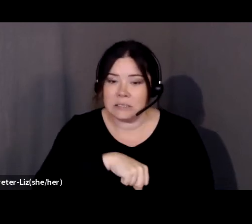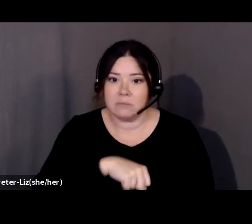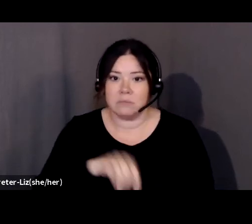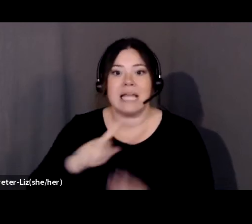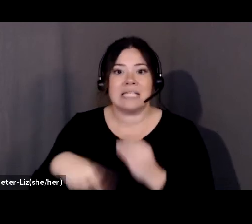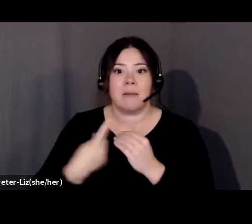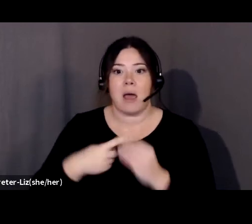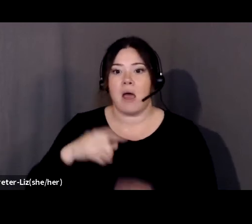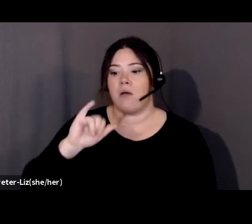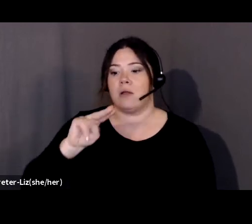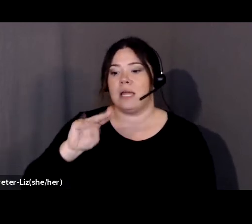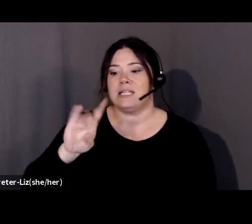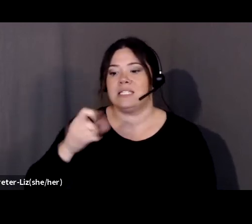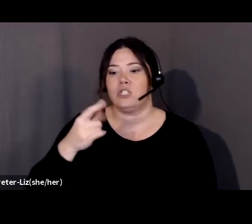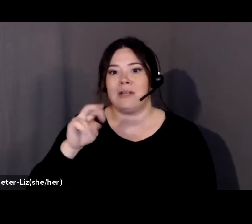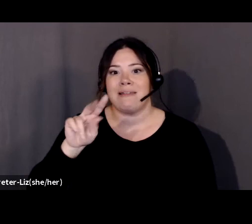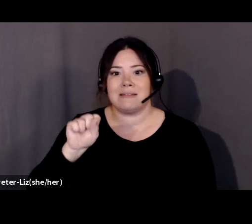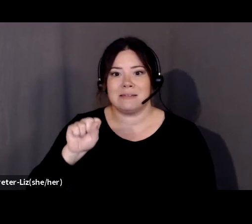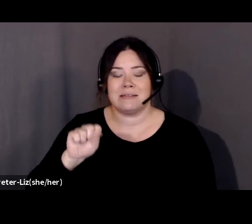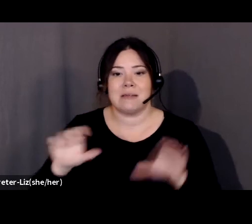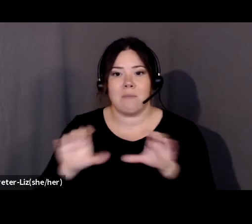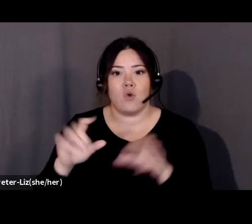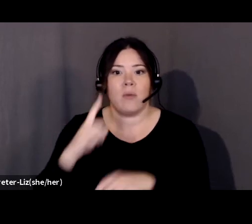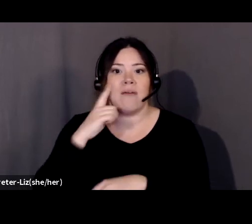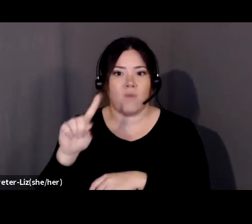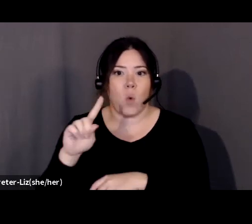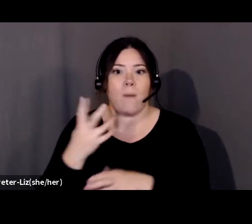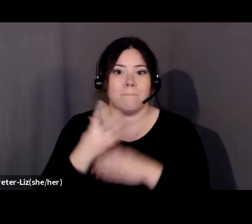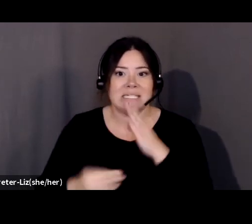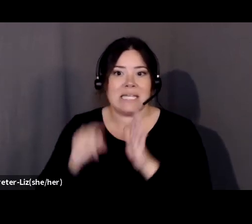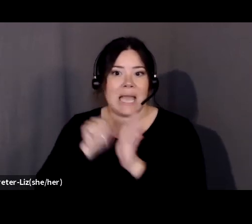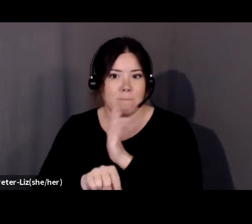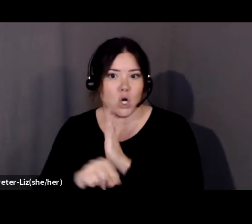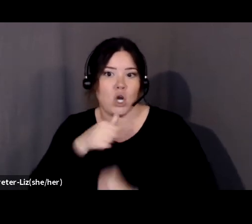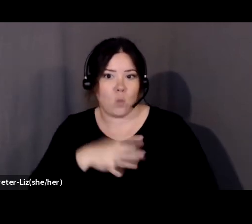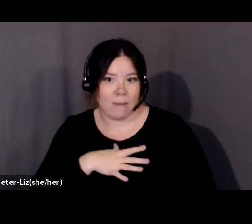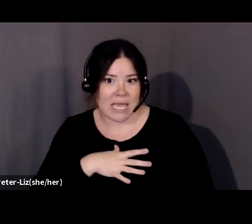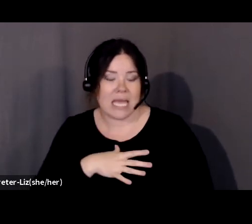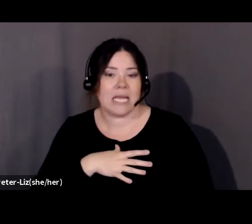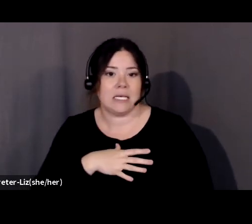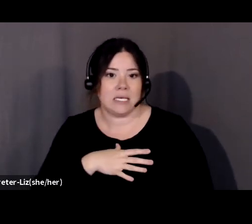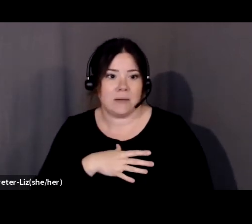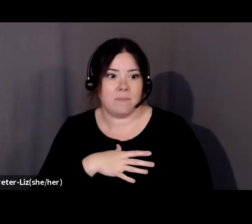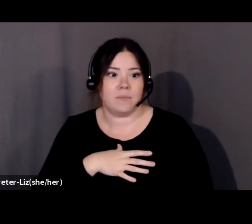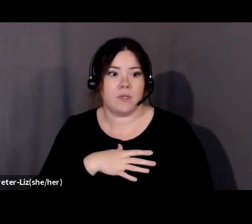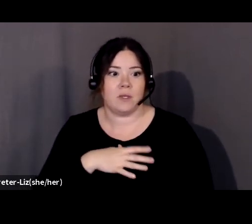Indigenous movements for missing and murdered Indigenous women, Two-Spirit, and femmes who